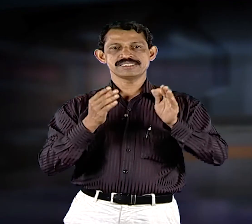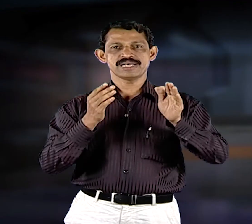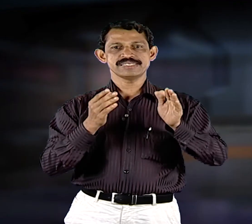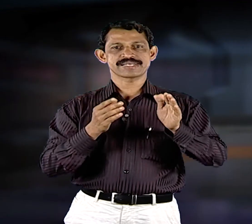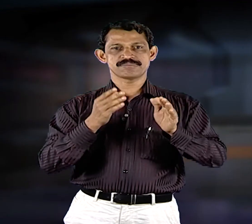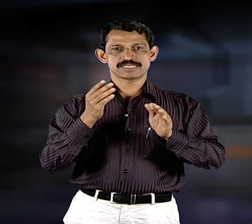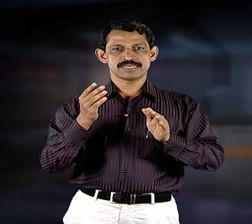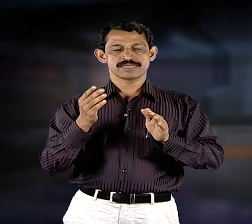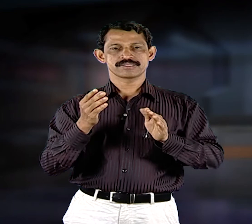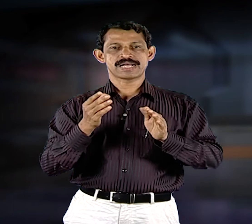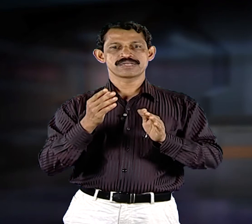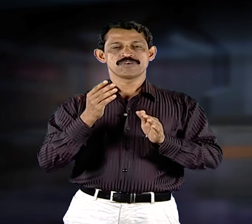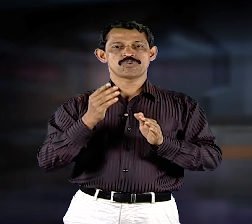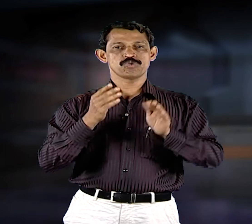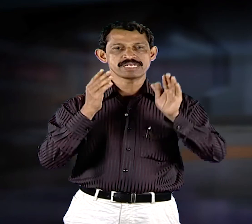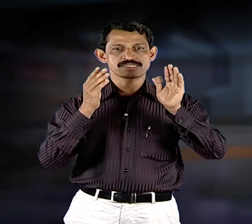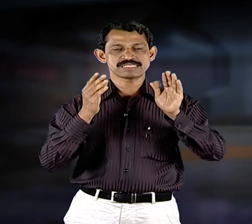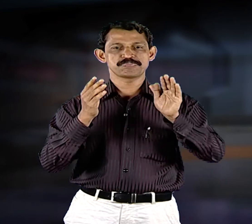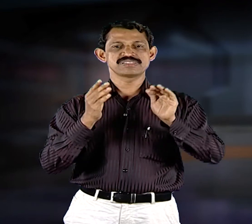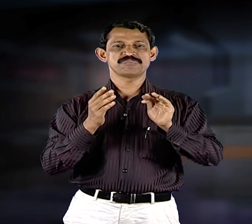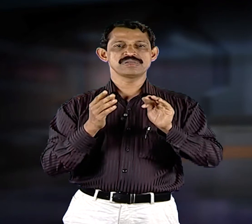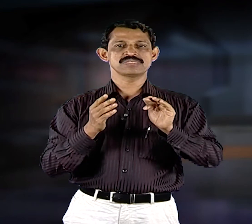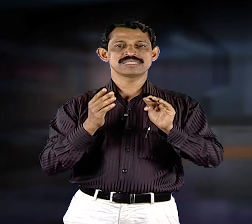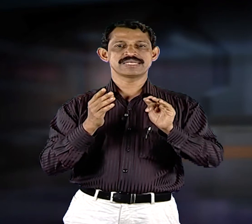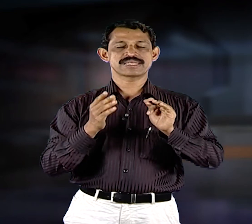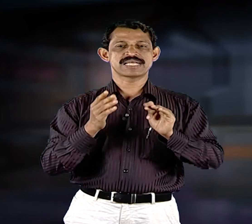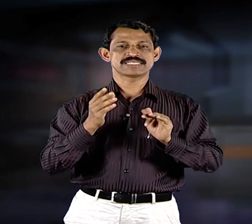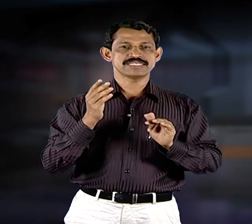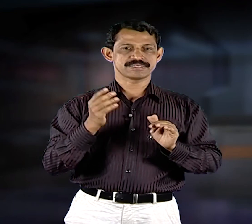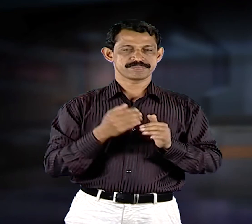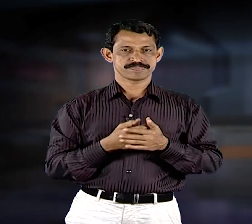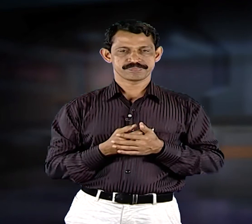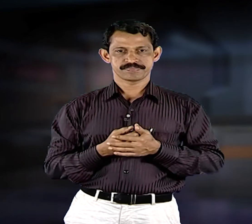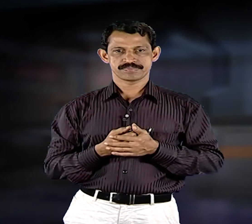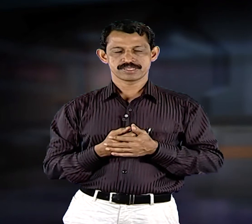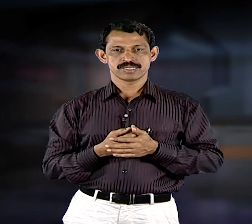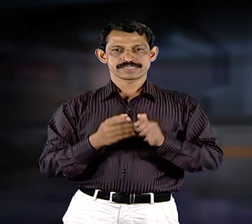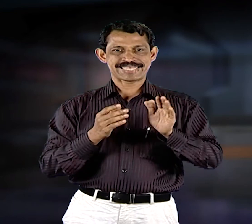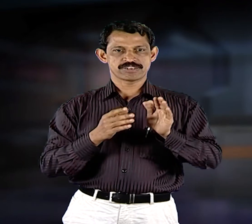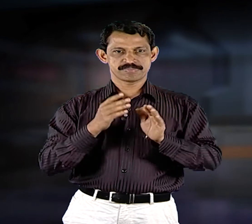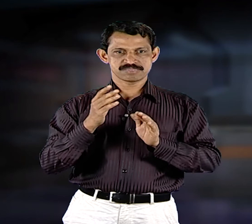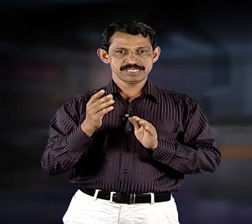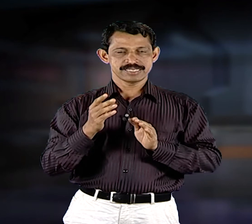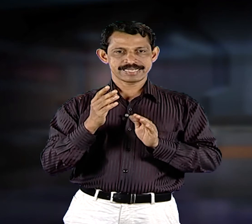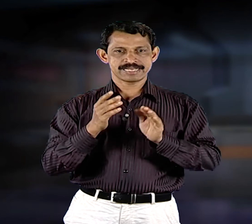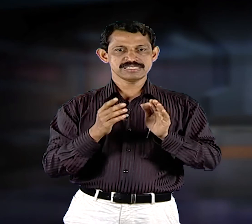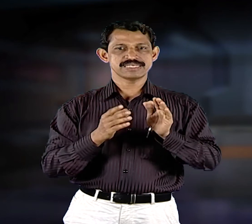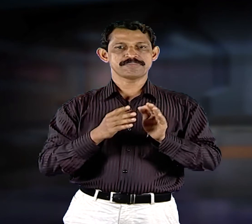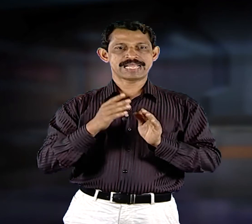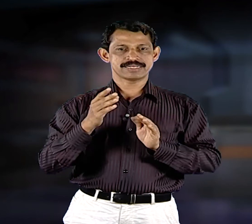NCERT recommended that following 6 principles in the year 1990. Curriculum must be arranged in a manner